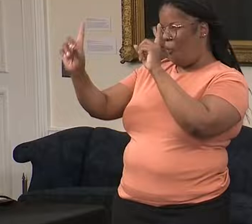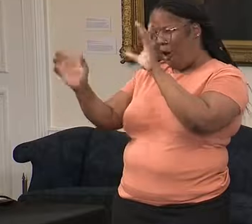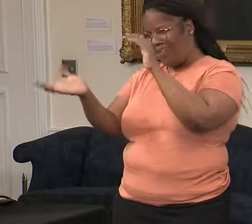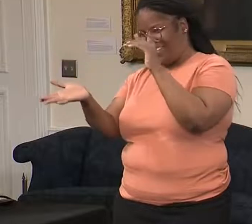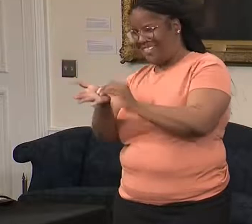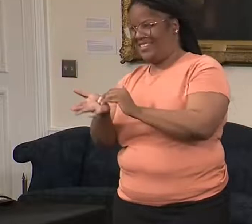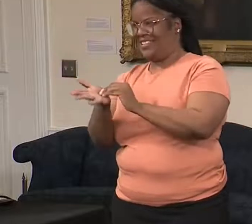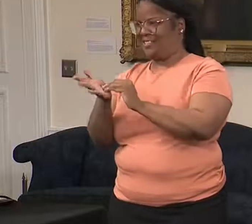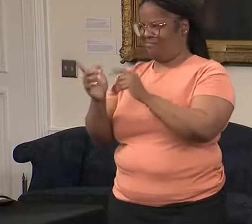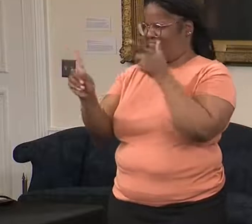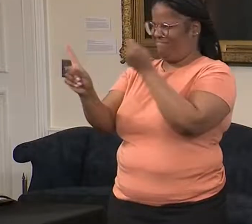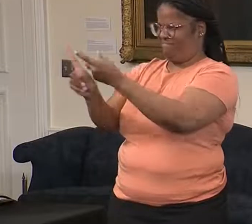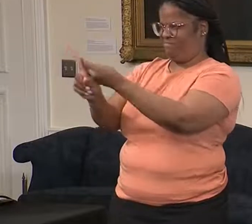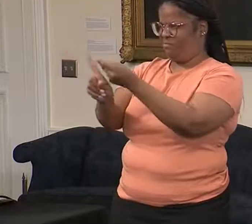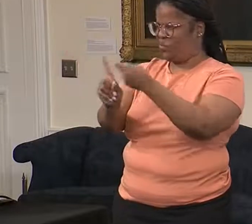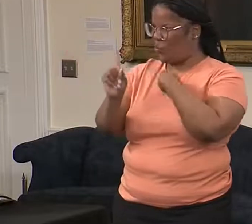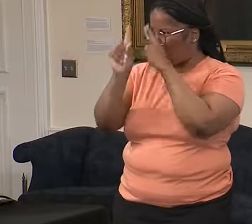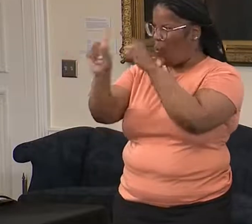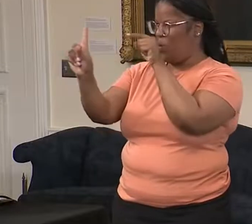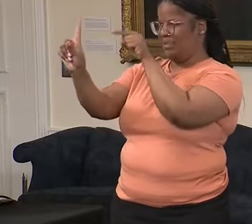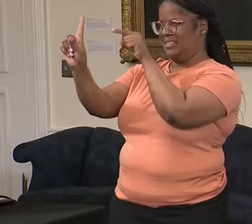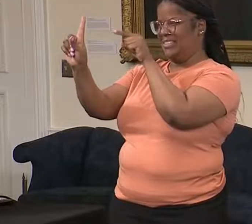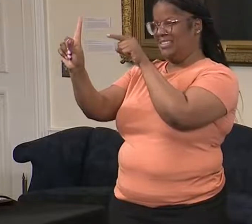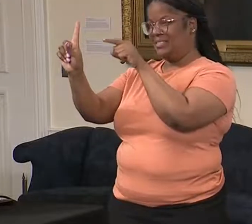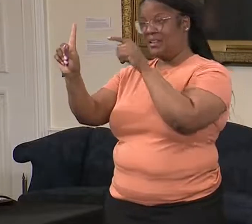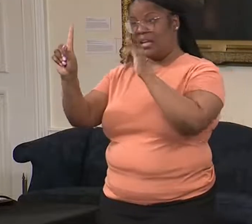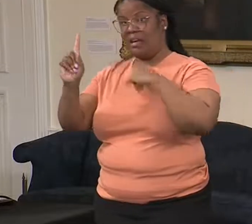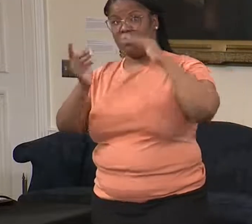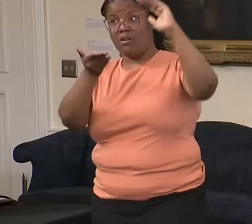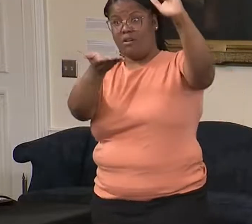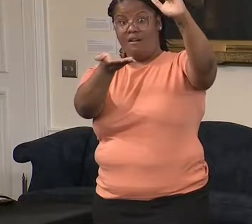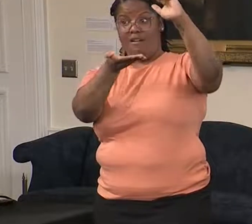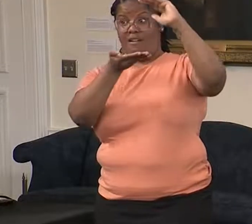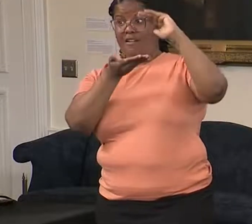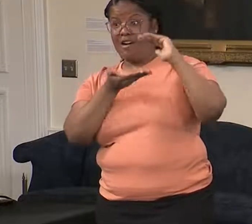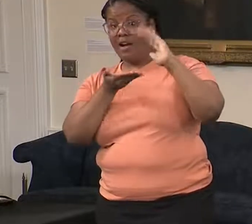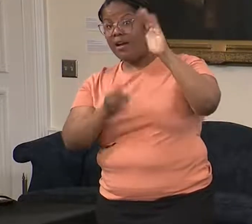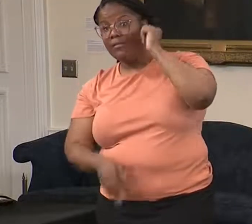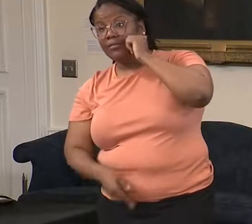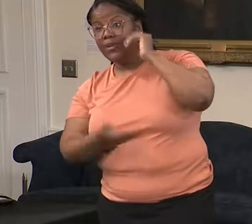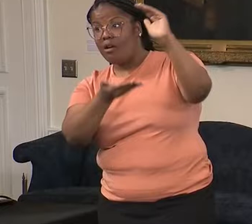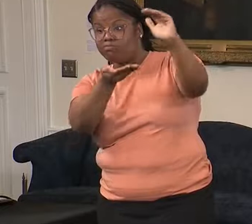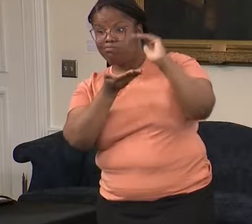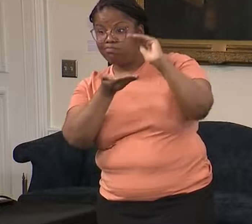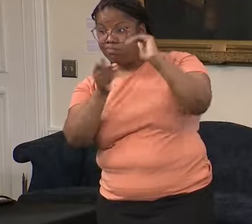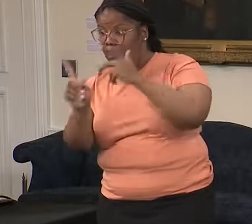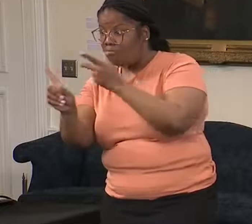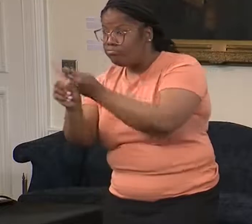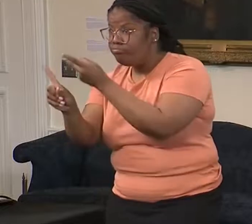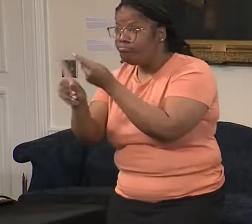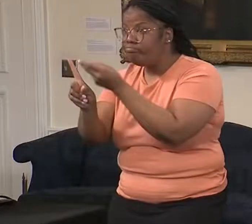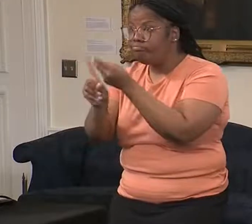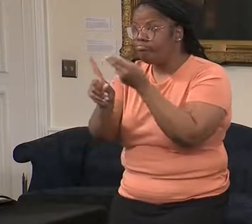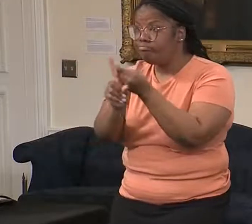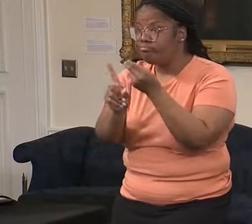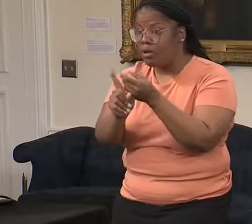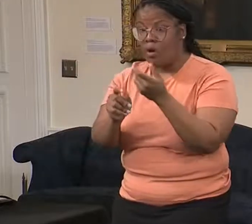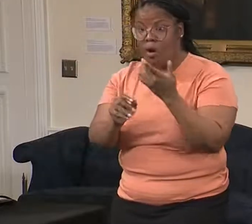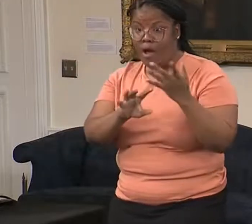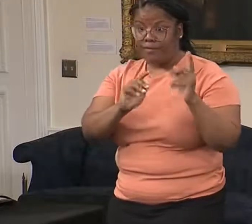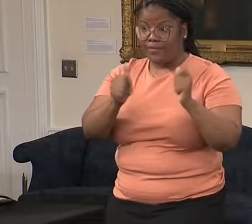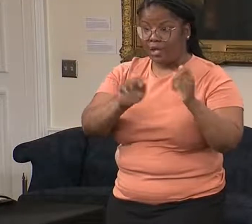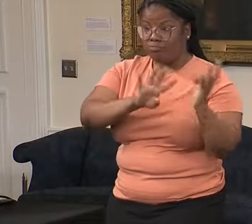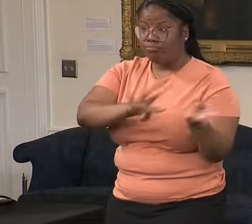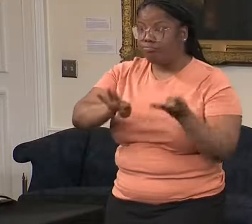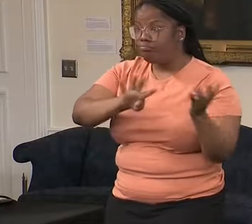handle, but we don't have enough vaccines for. But we can get that every day. Our averages are going up. Again, we're ahead of most